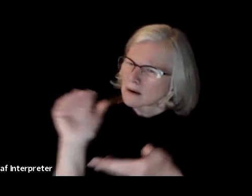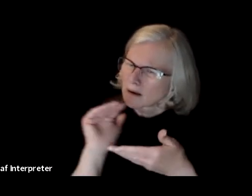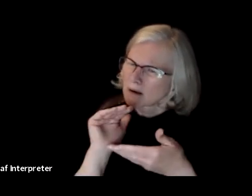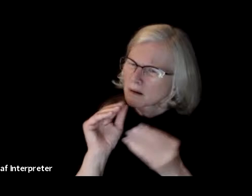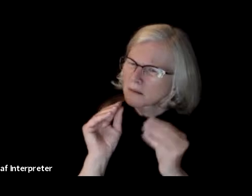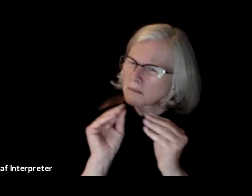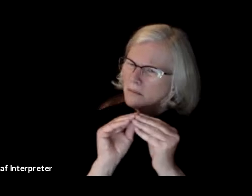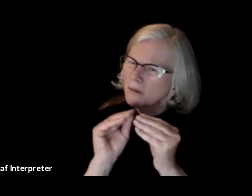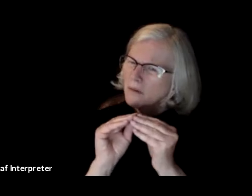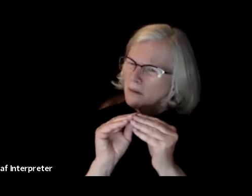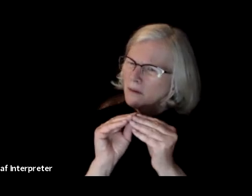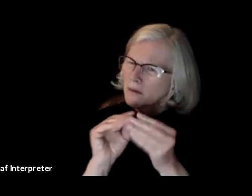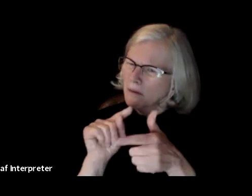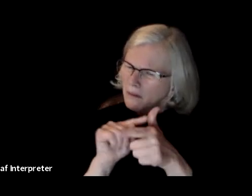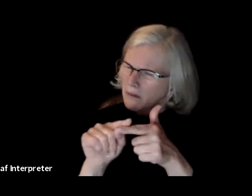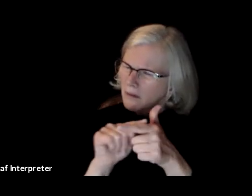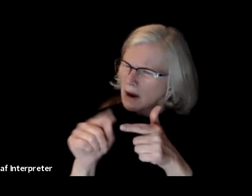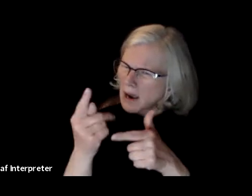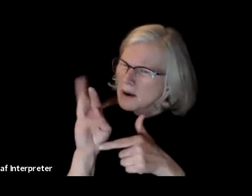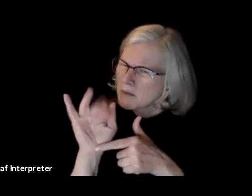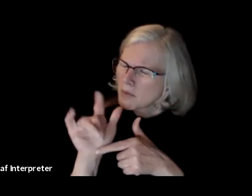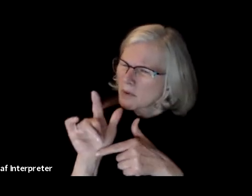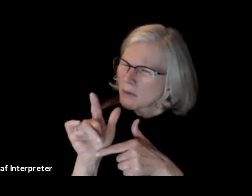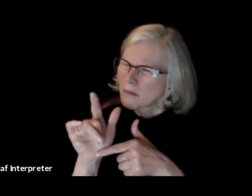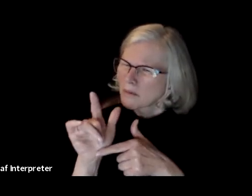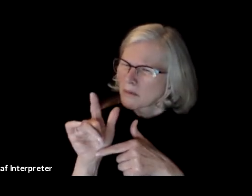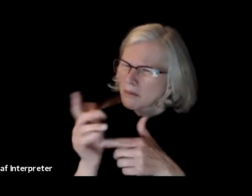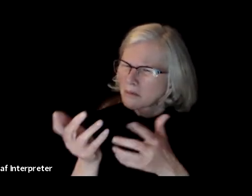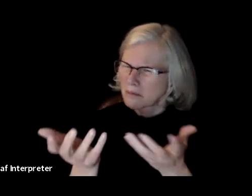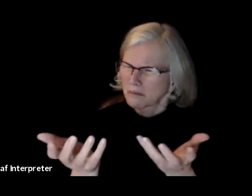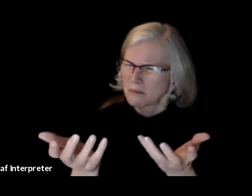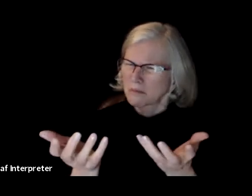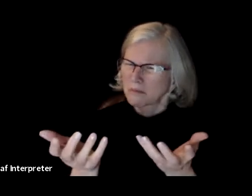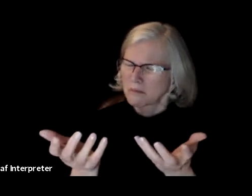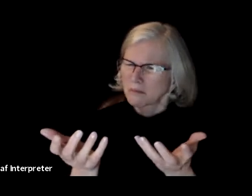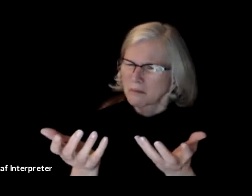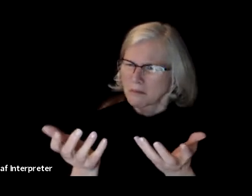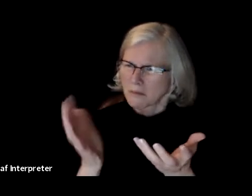but have your expectations, are